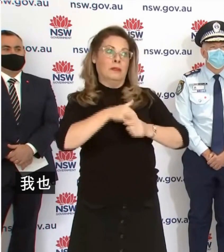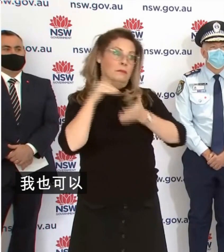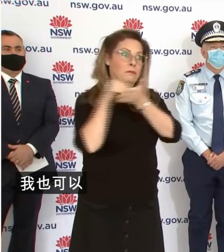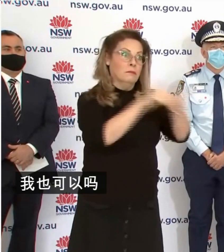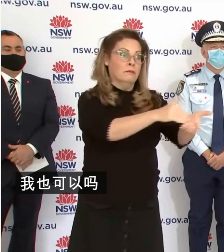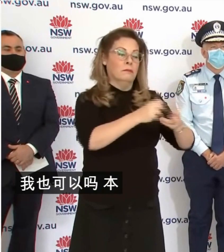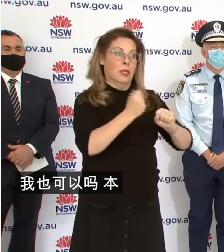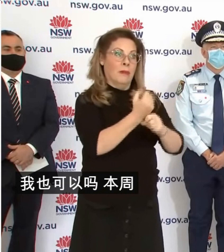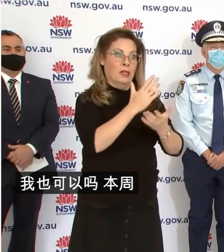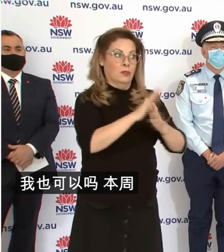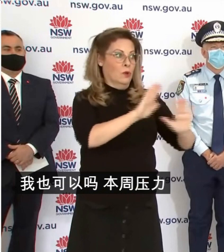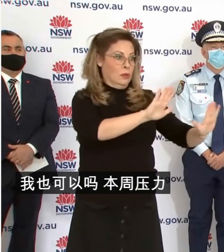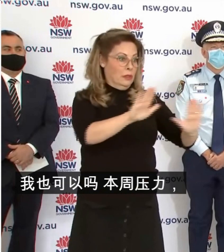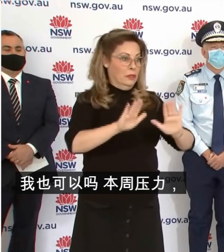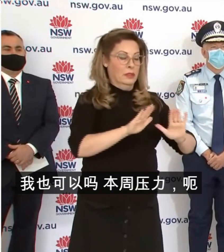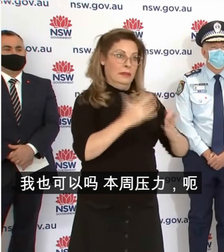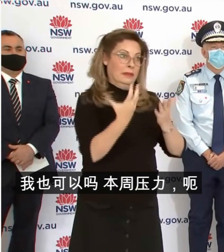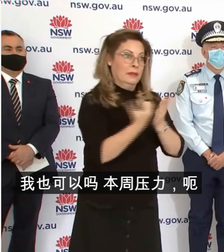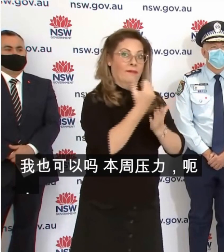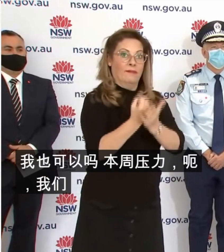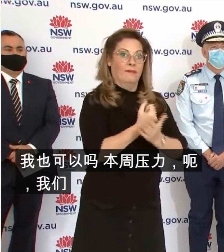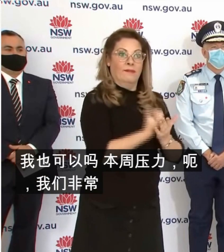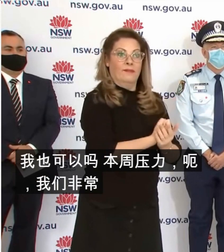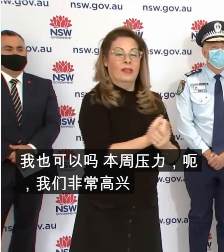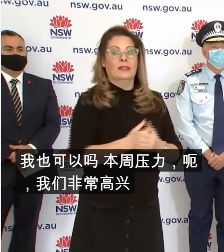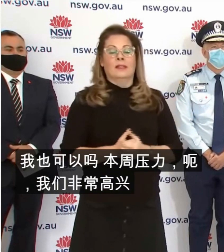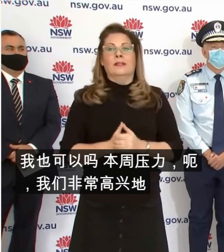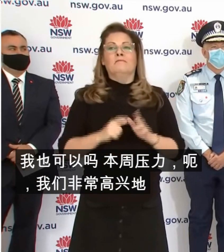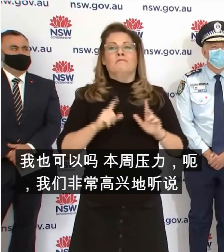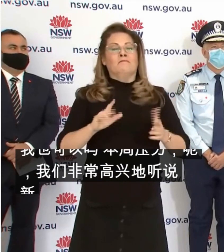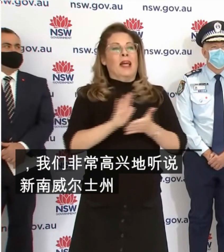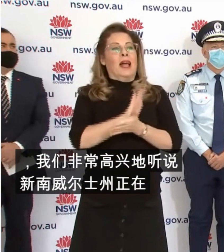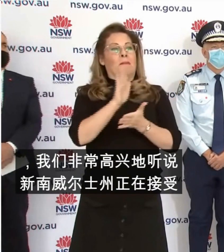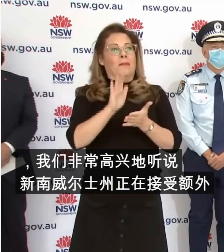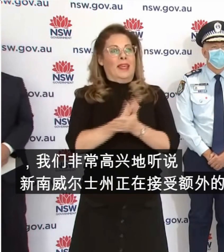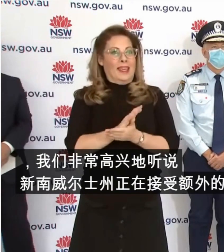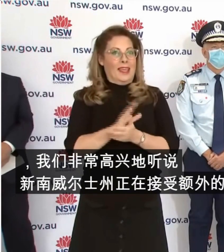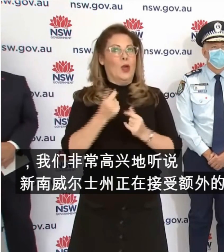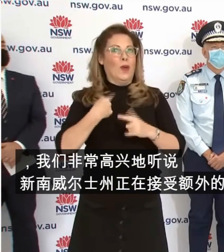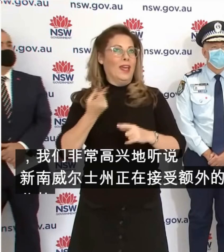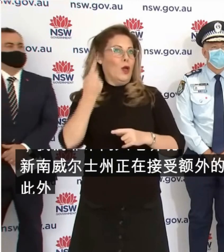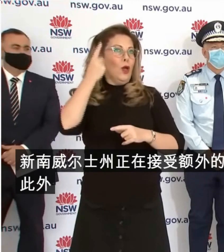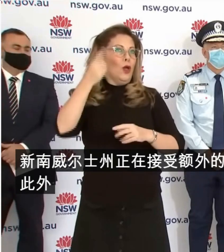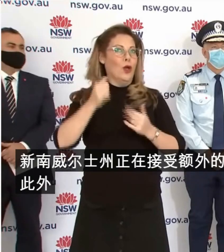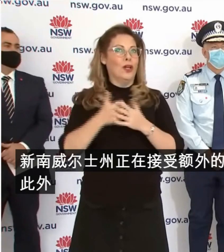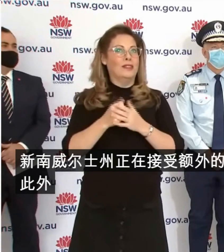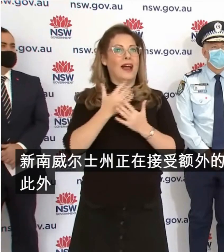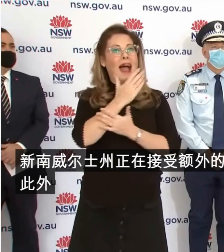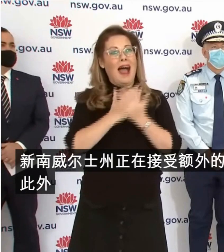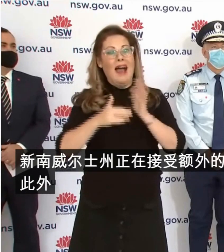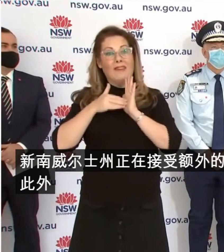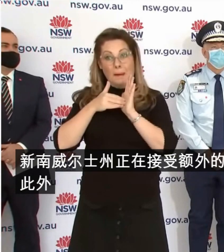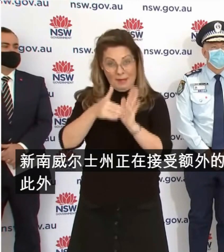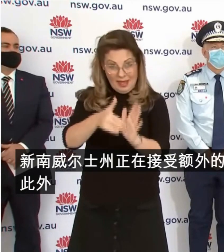I also stress this week, with great delight, we heard about the extra 500,000 Pfizer doses New South Wales is